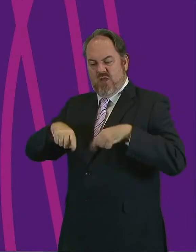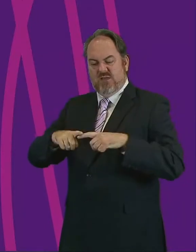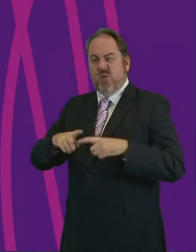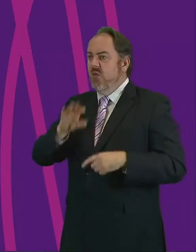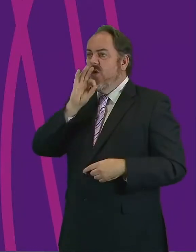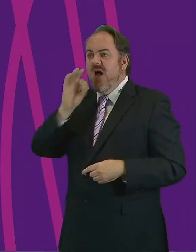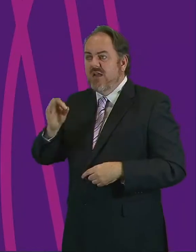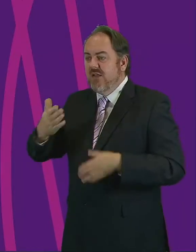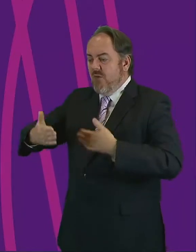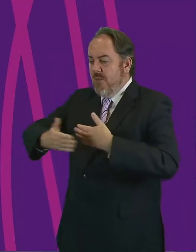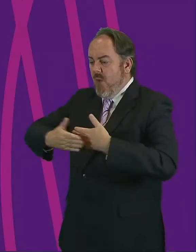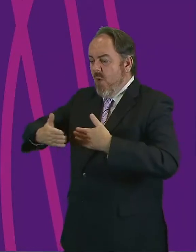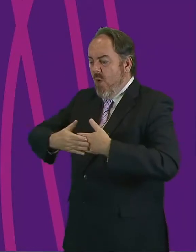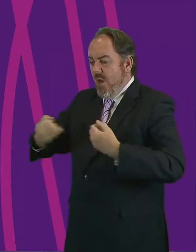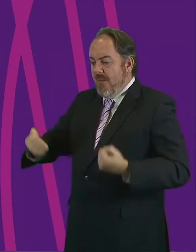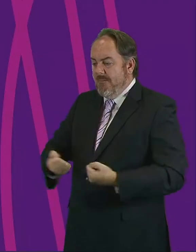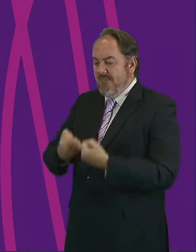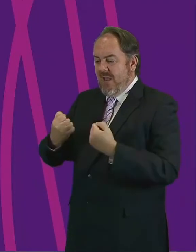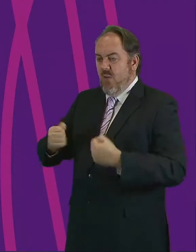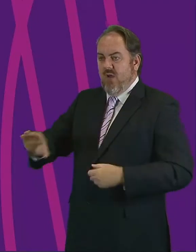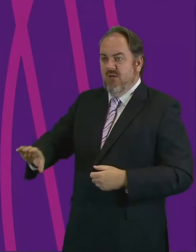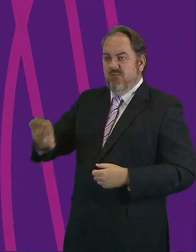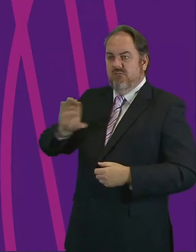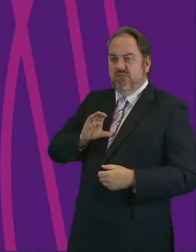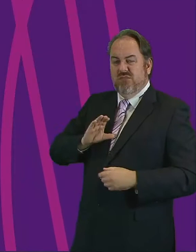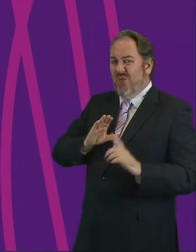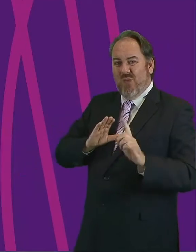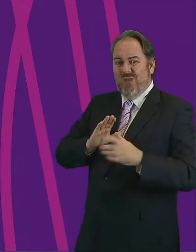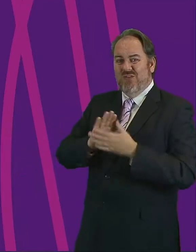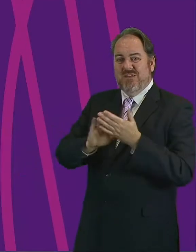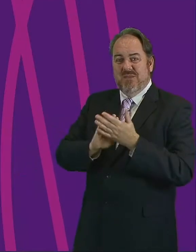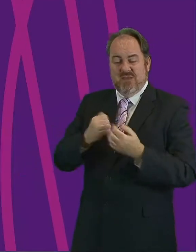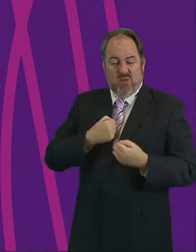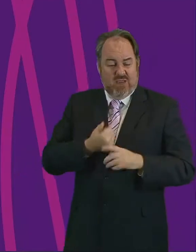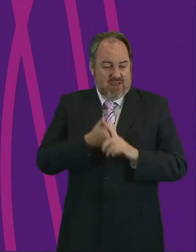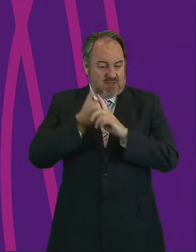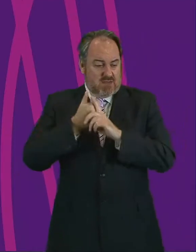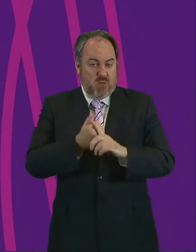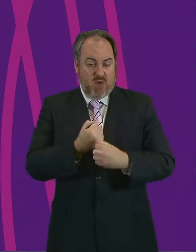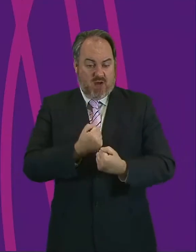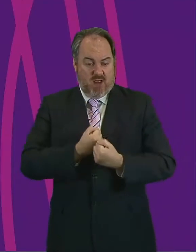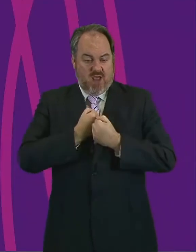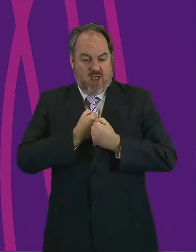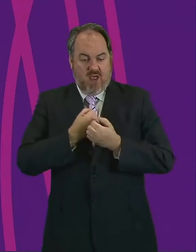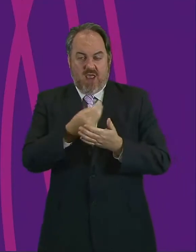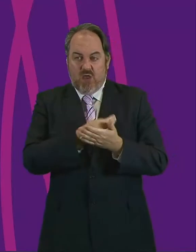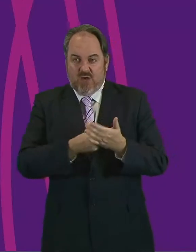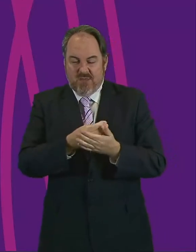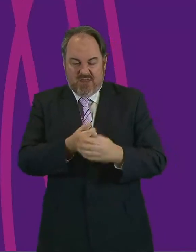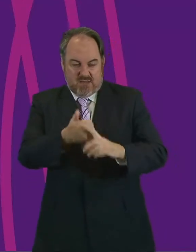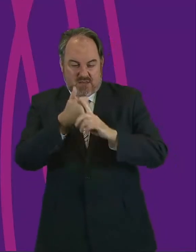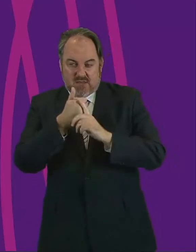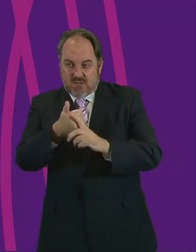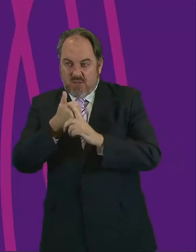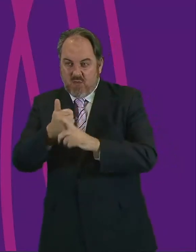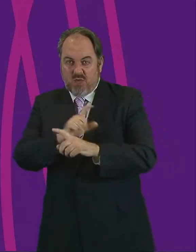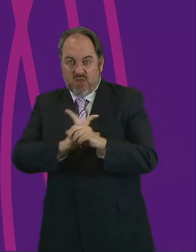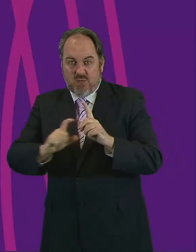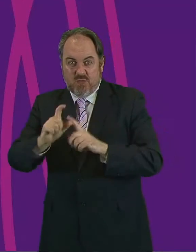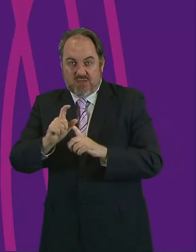powers divorced from reality. This is about us being able to invest in the economy, support communities and protect